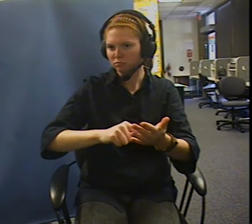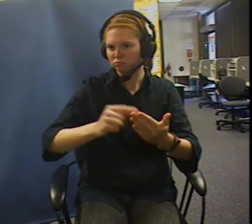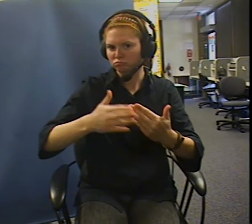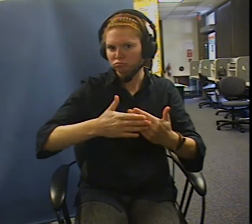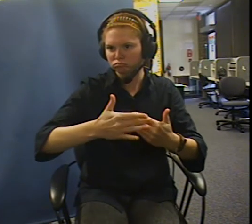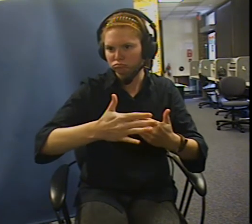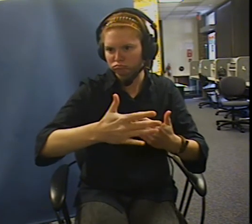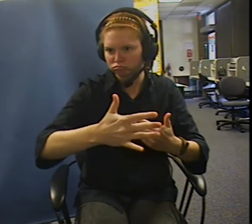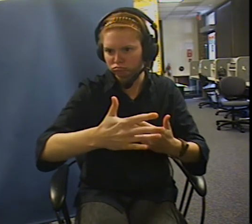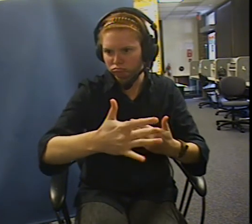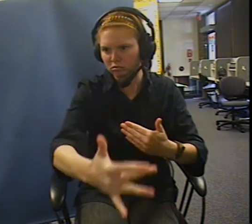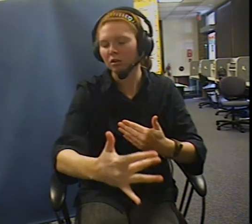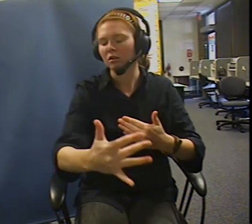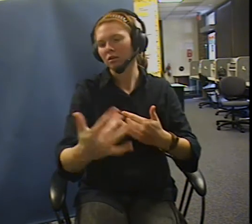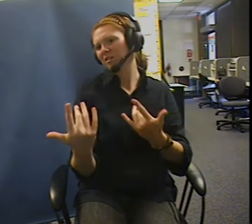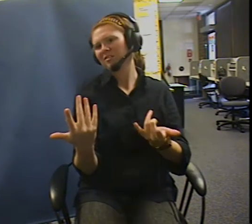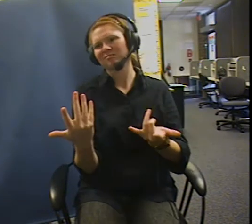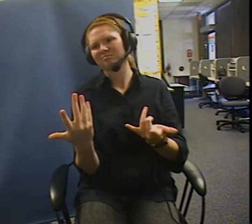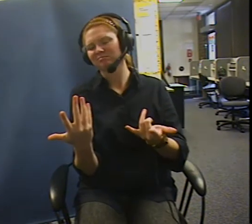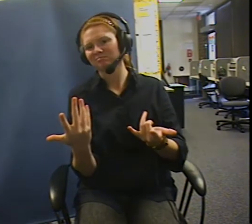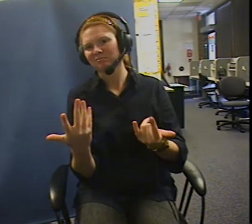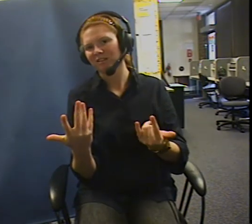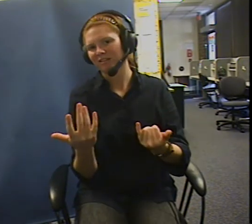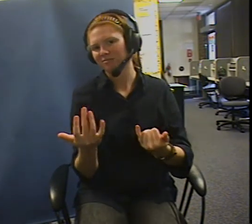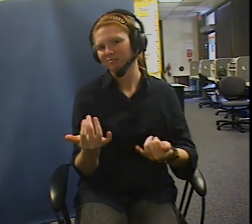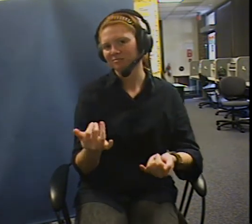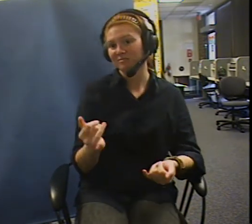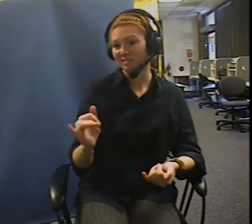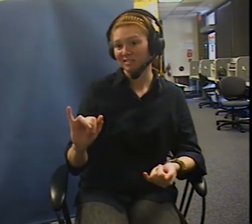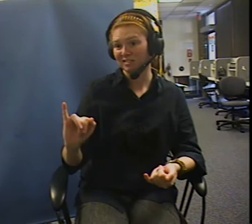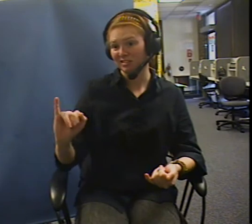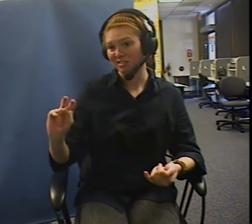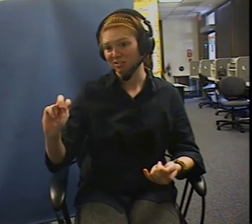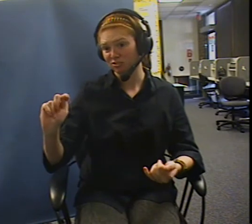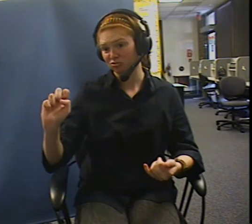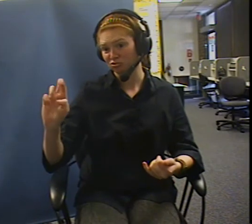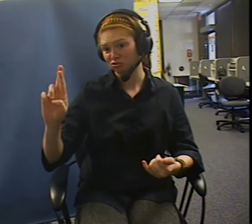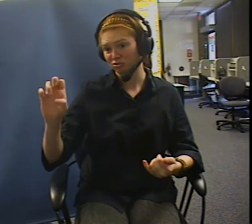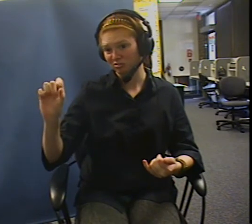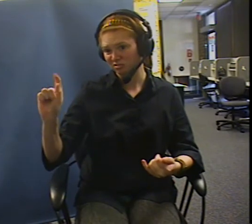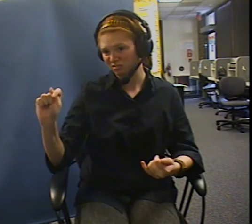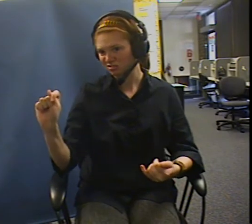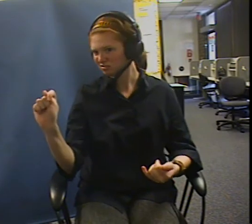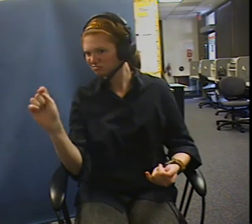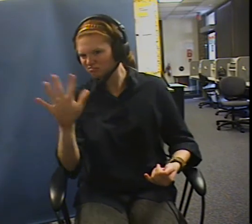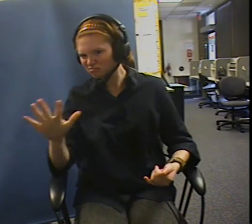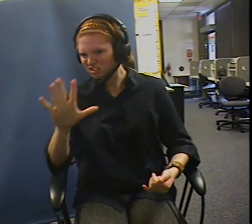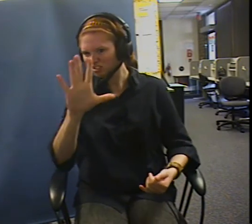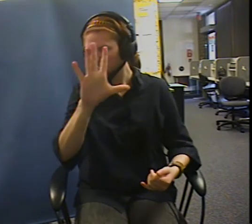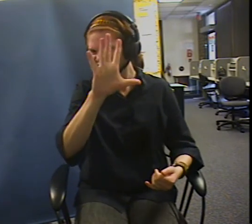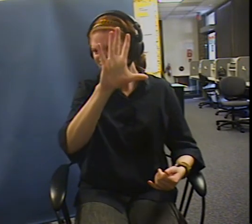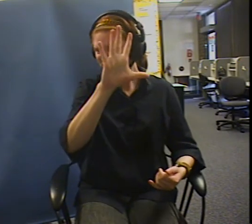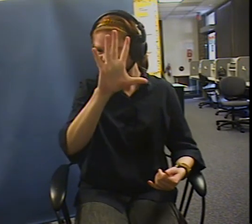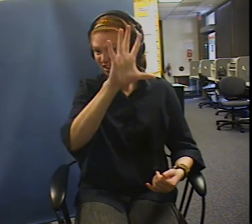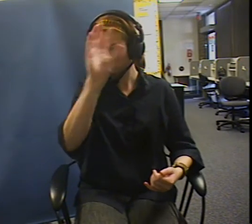Moreover, it encouraged moves to the suburbs because it was in the suburbs that you could own a home. In the central cities, you primarily had to rent.